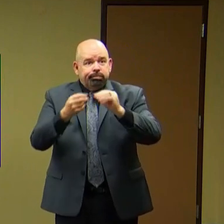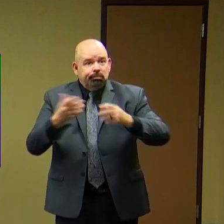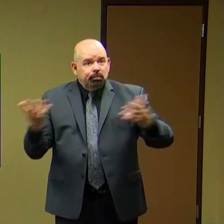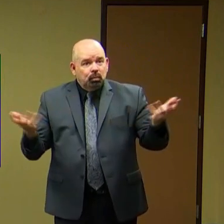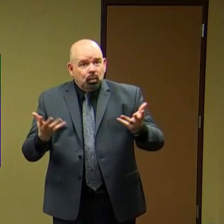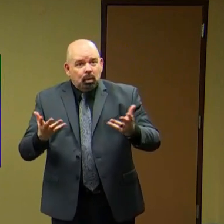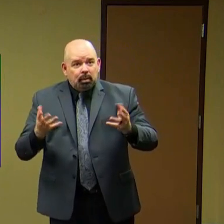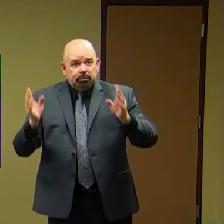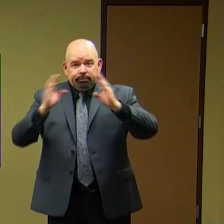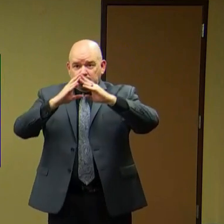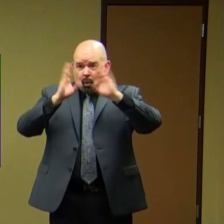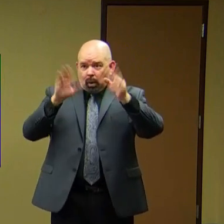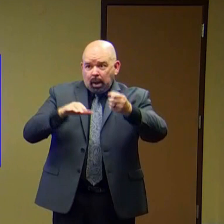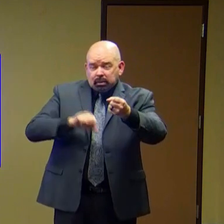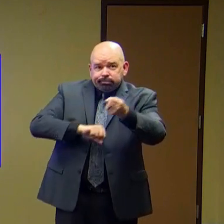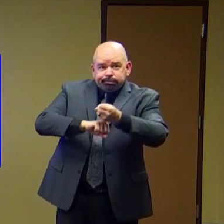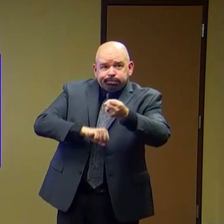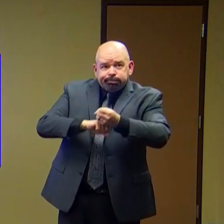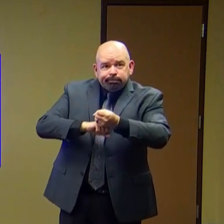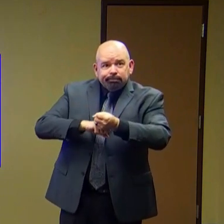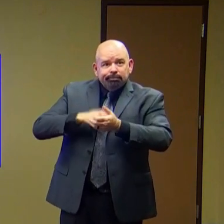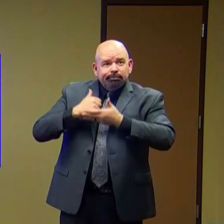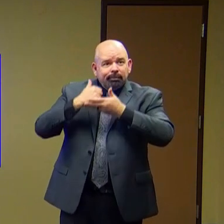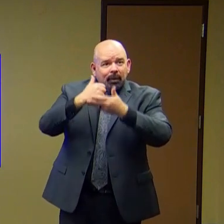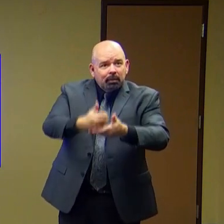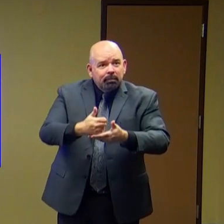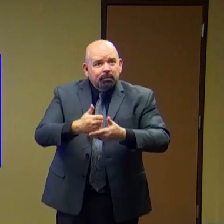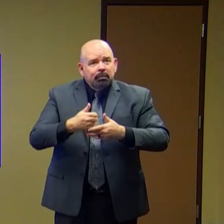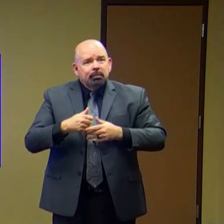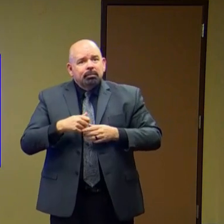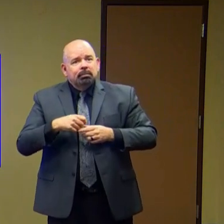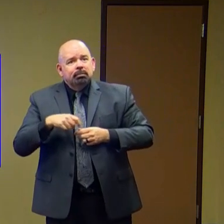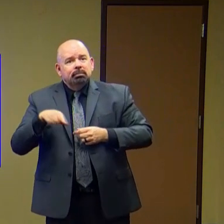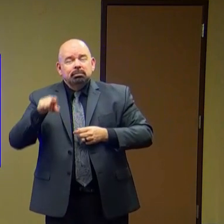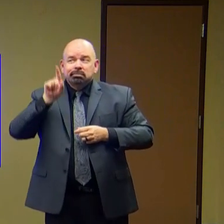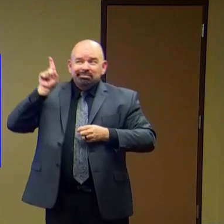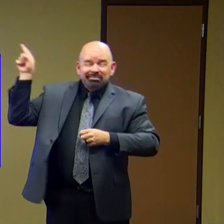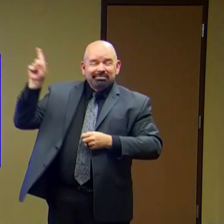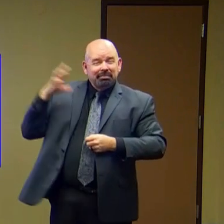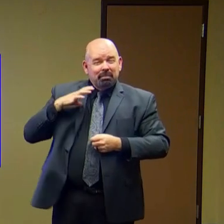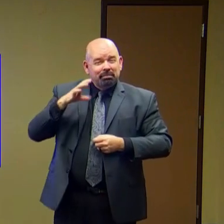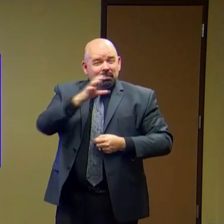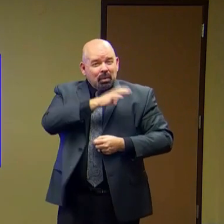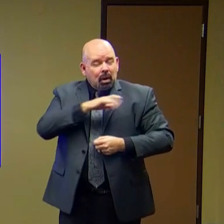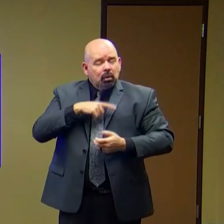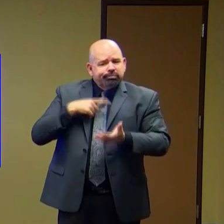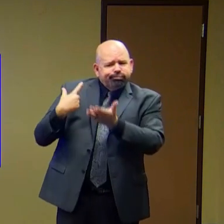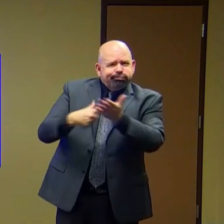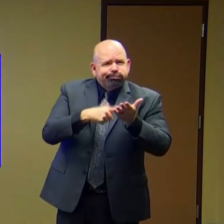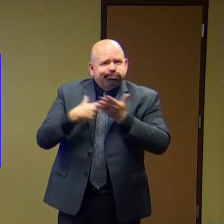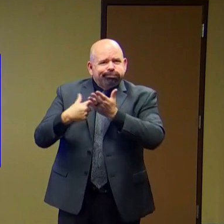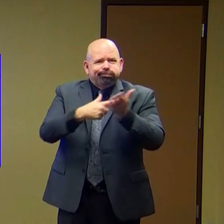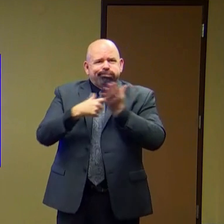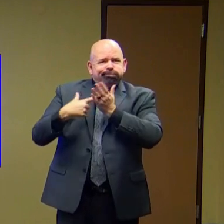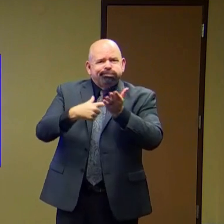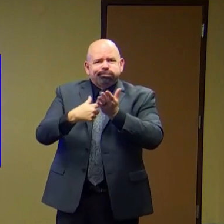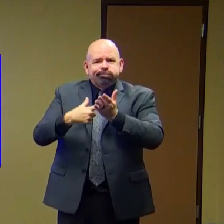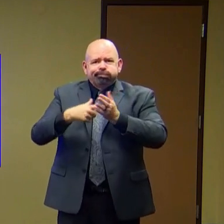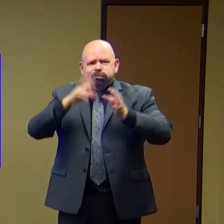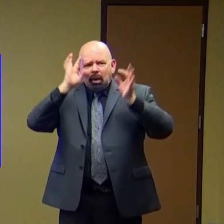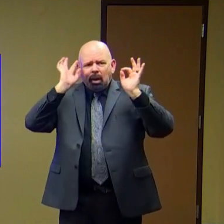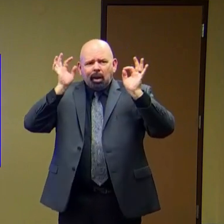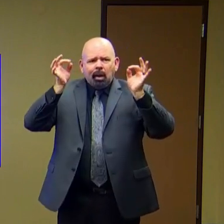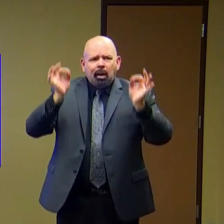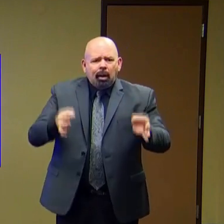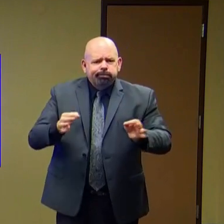off negotiations with Congress to provide more assistance to people